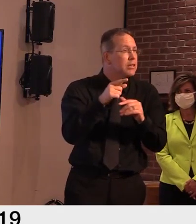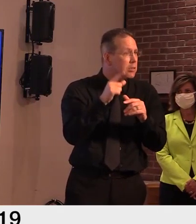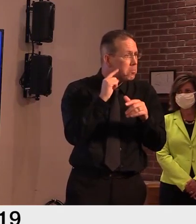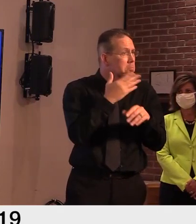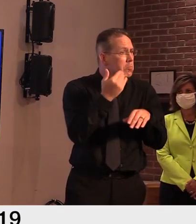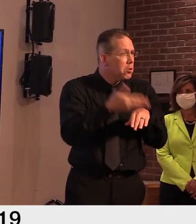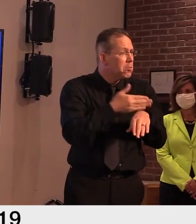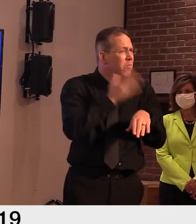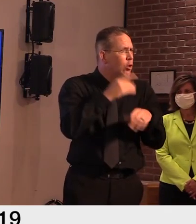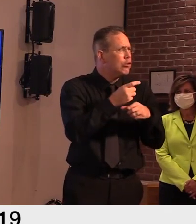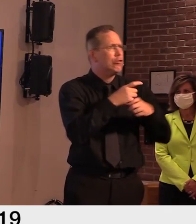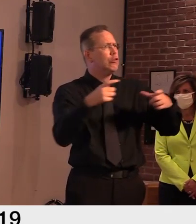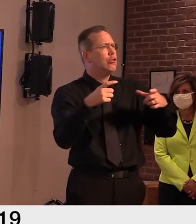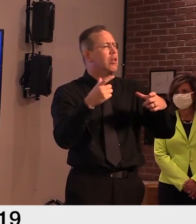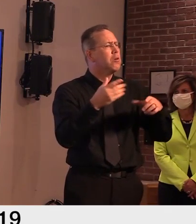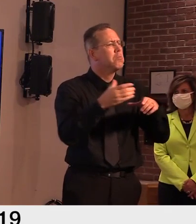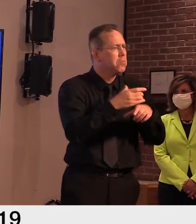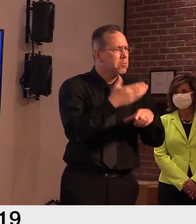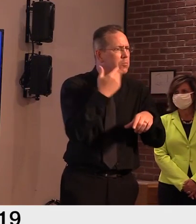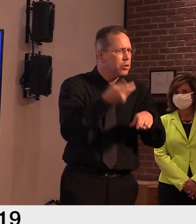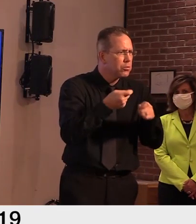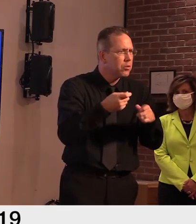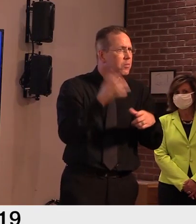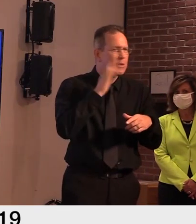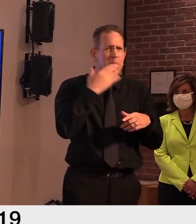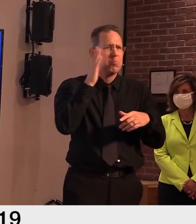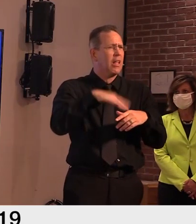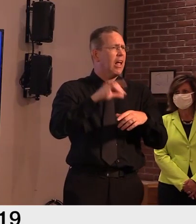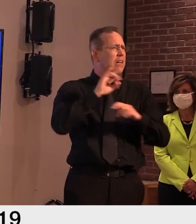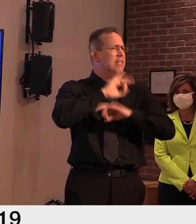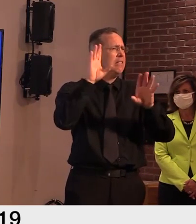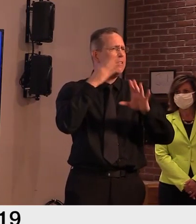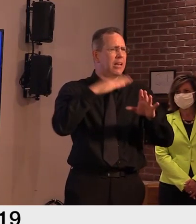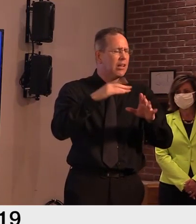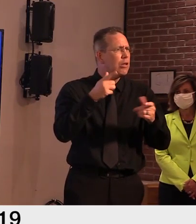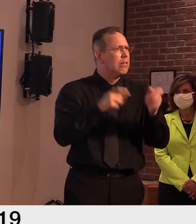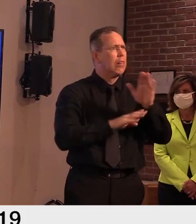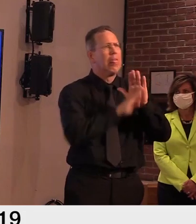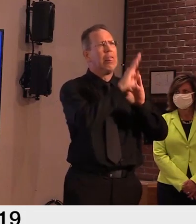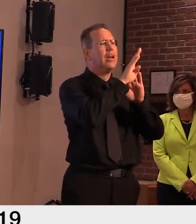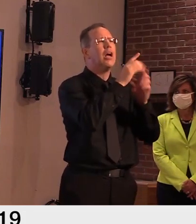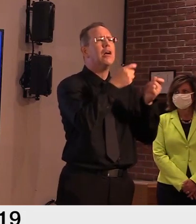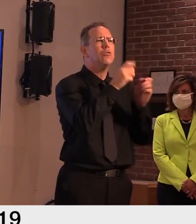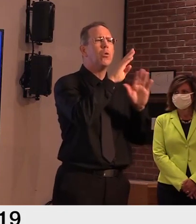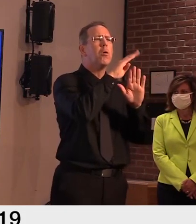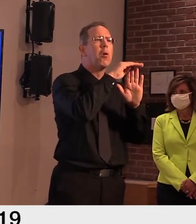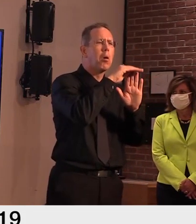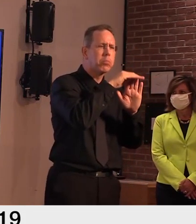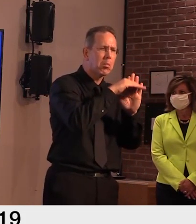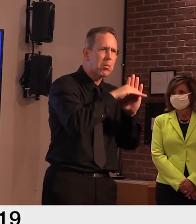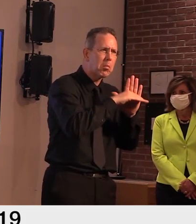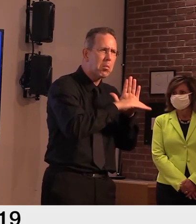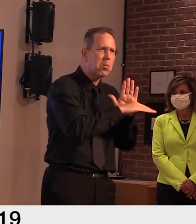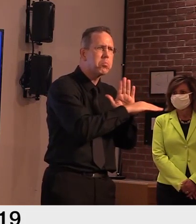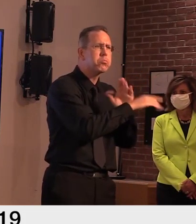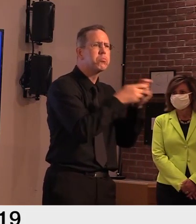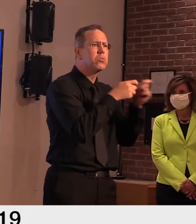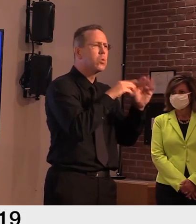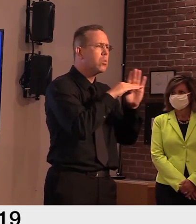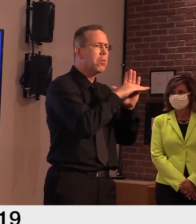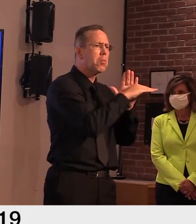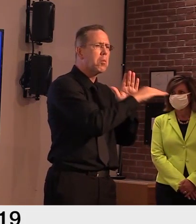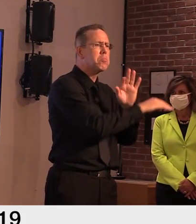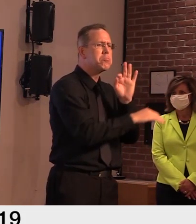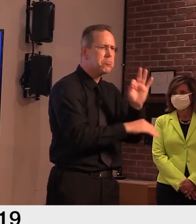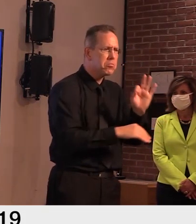red to yellow, where, again, you see broad improvement, including improvement in the Boston metro area and the New York